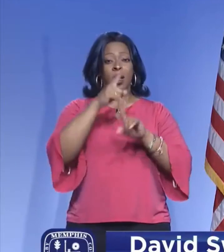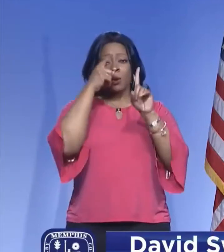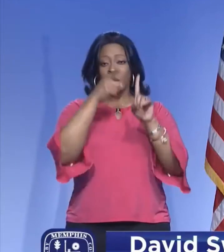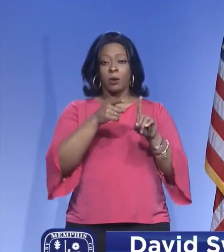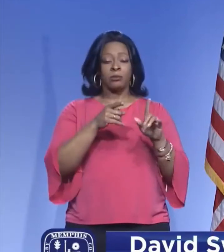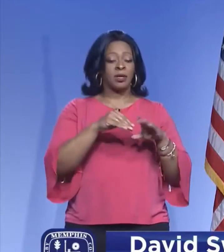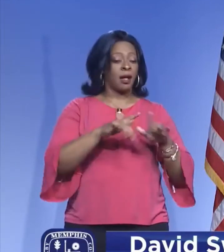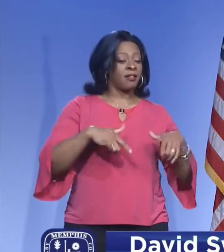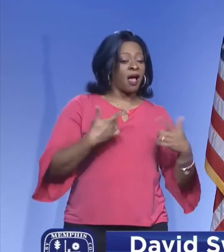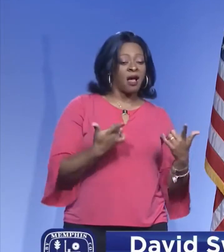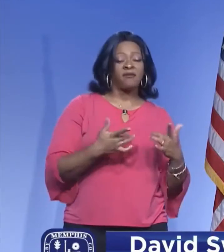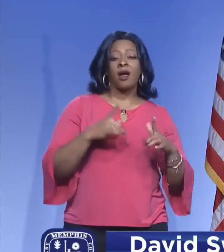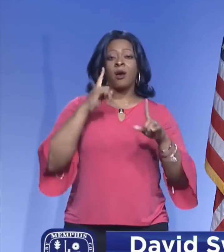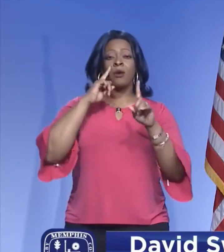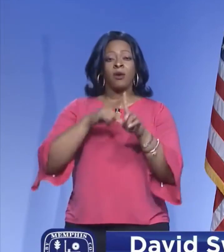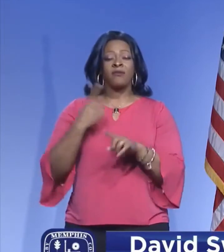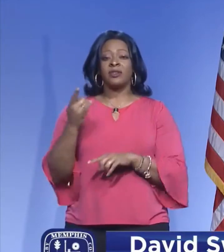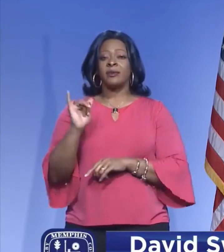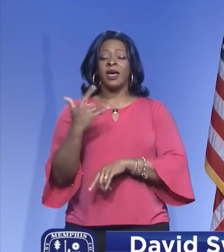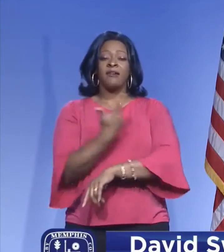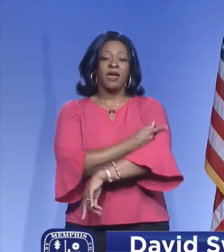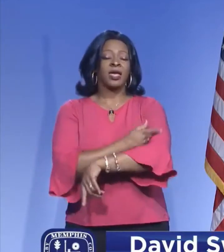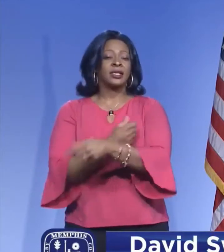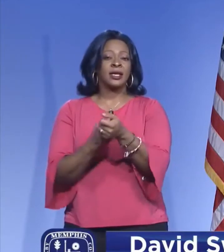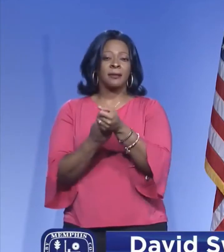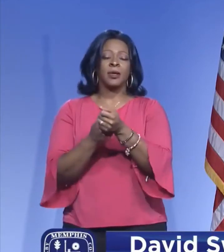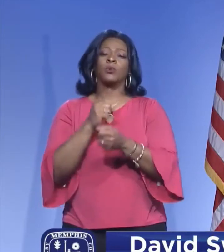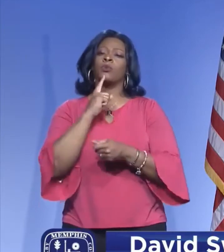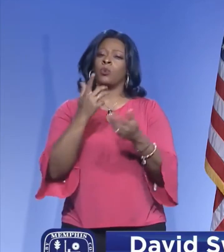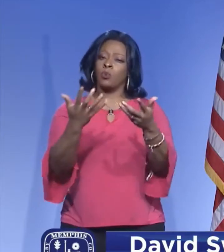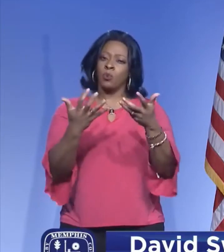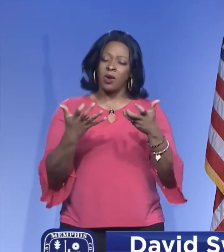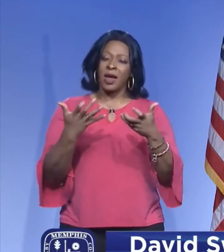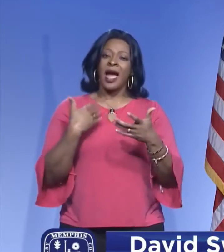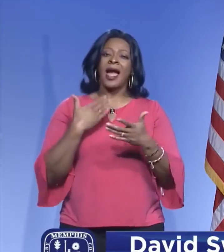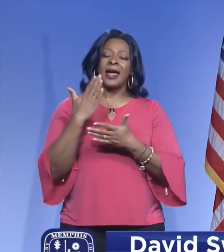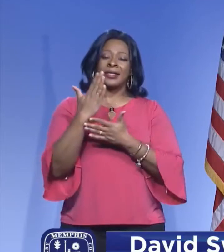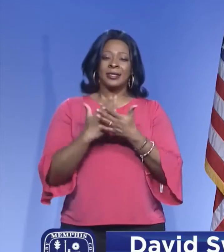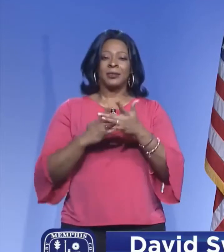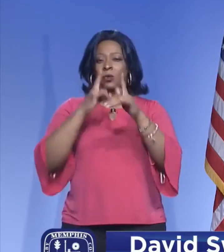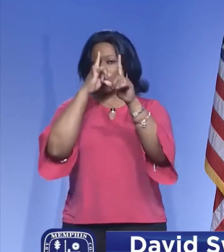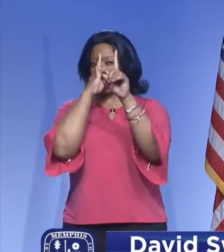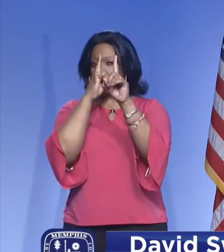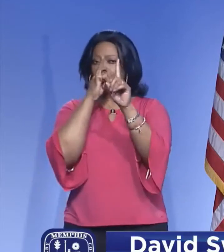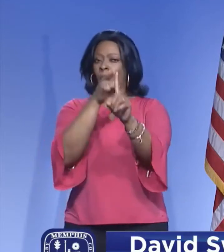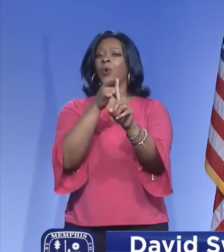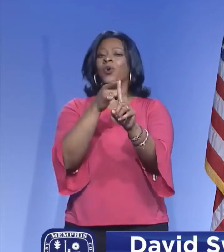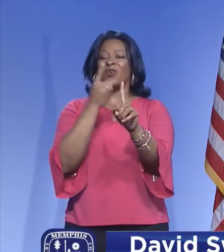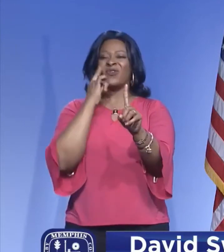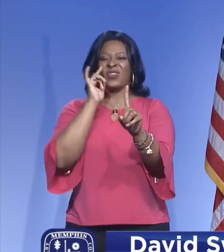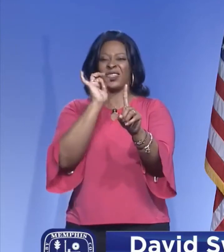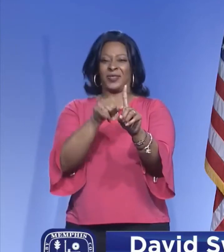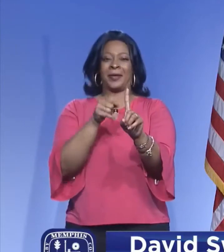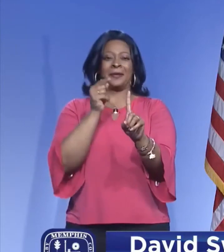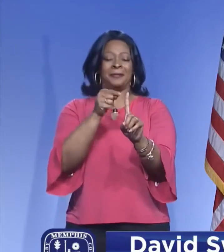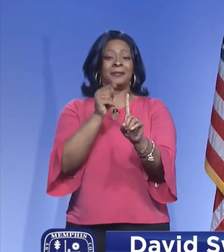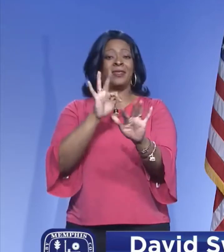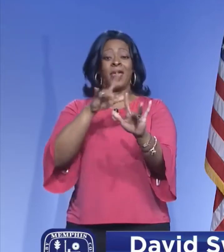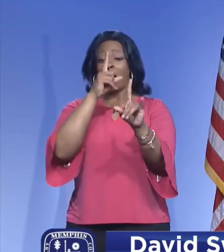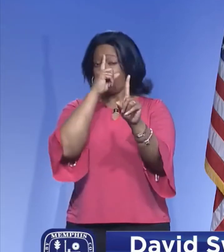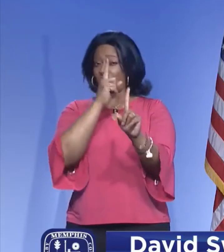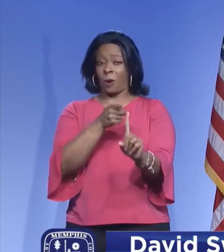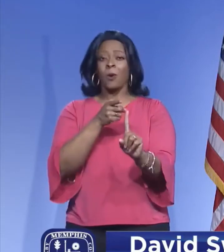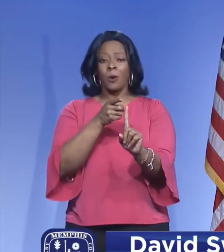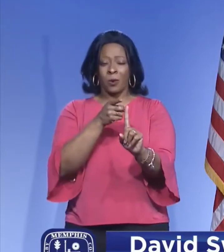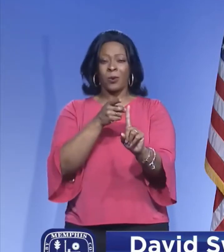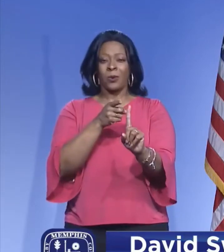life or a goal for something like a vaccine campaign, we certainly want to have something to strive for, something to shoot for. Now, that goal